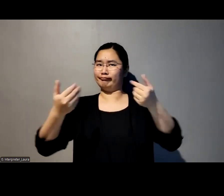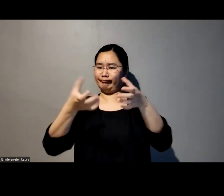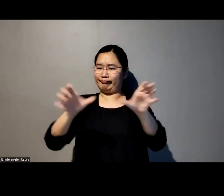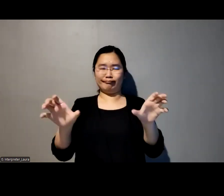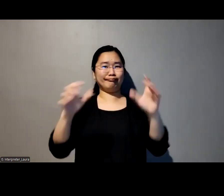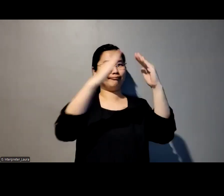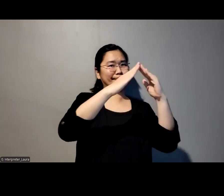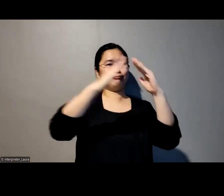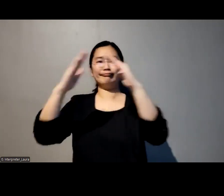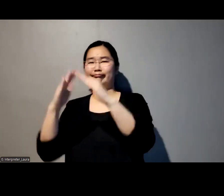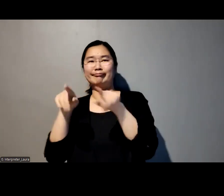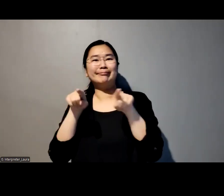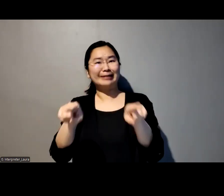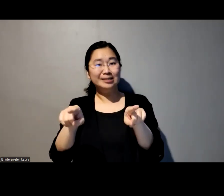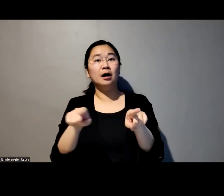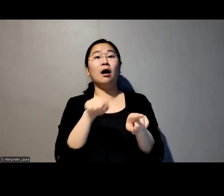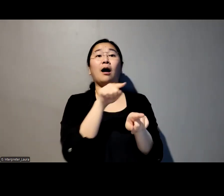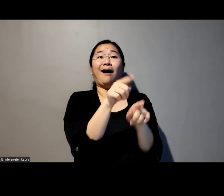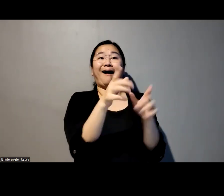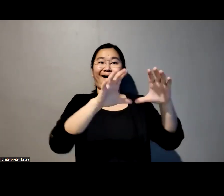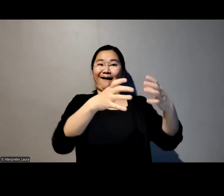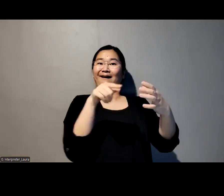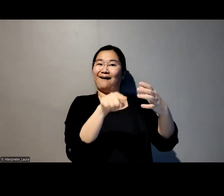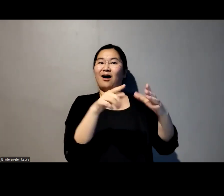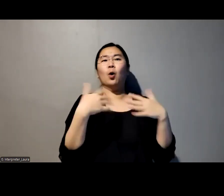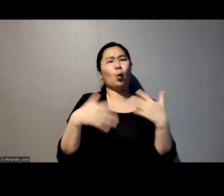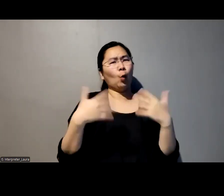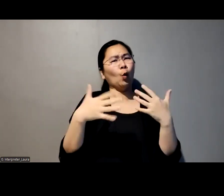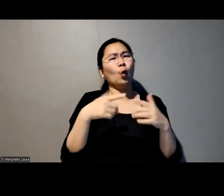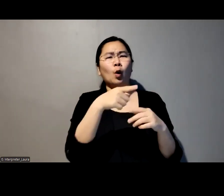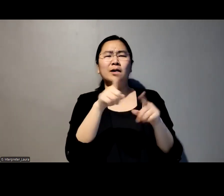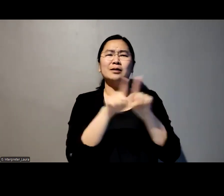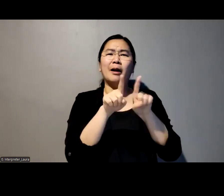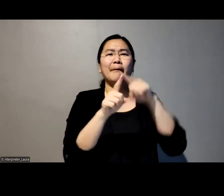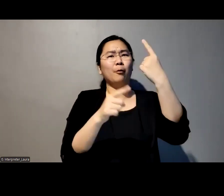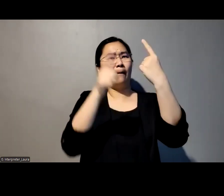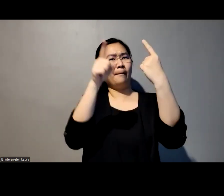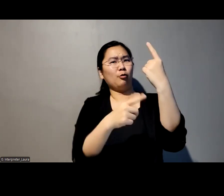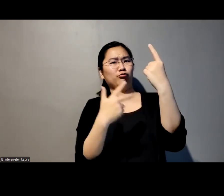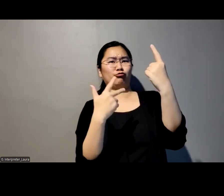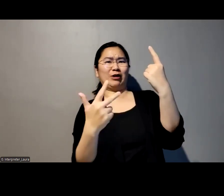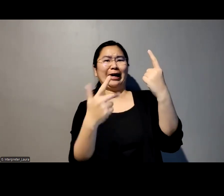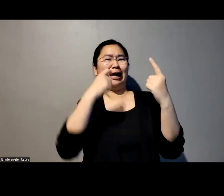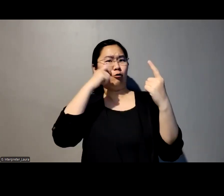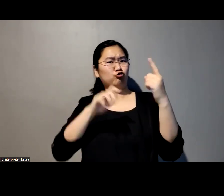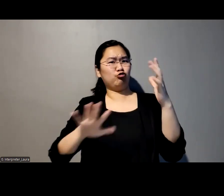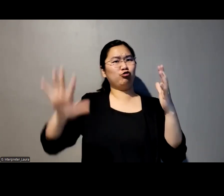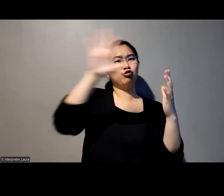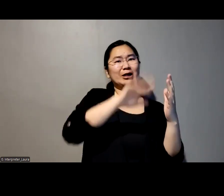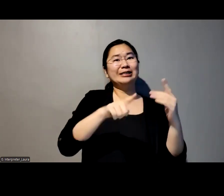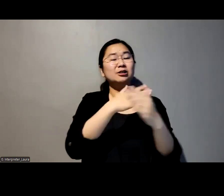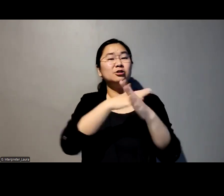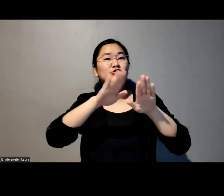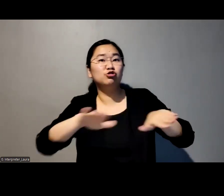but they are in place, and the full-scale invasion in 2022 of Russia into Ukraine, when